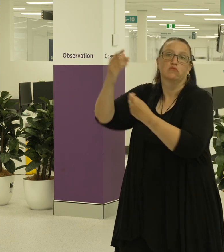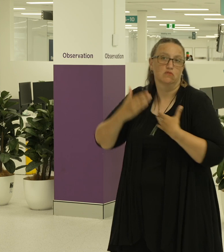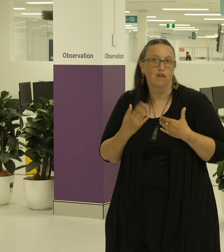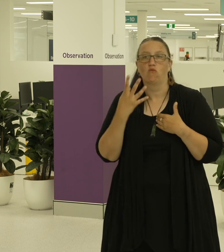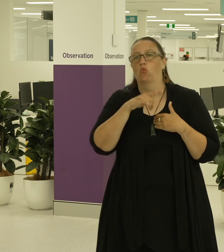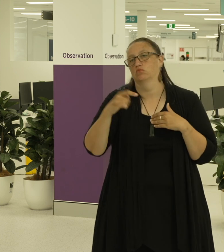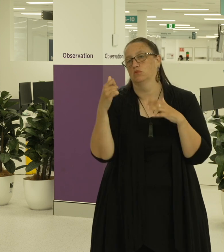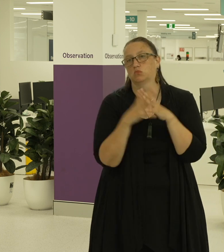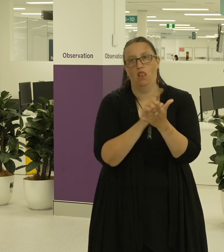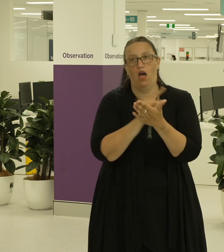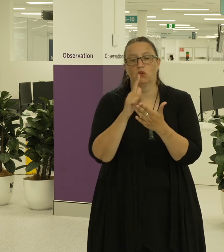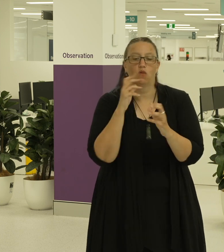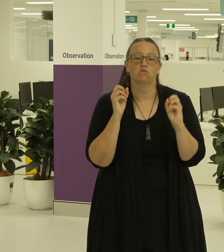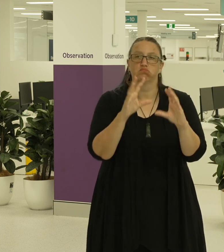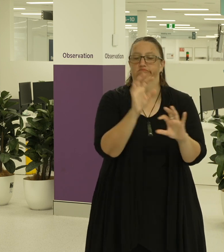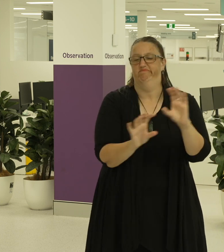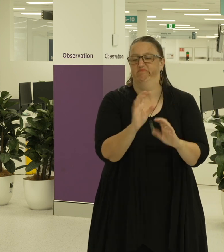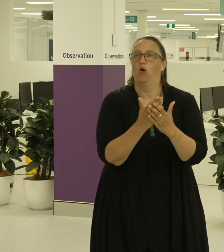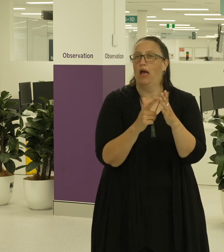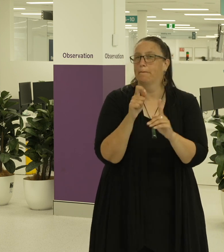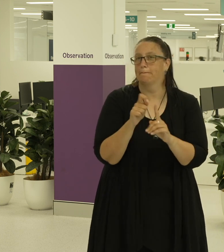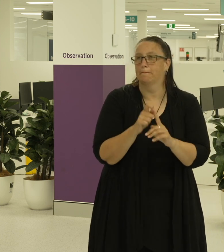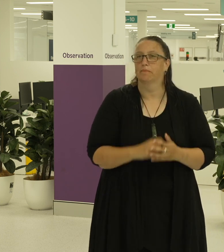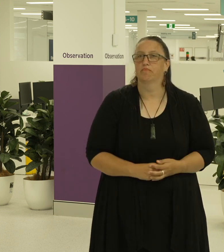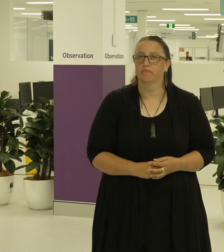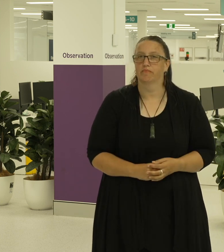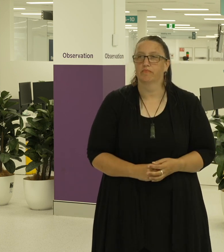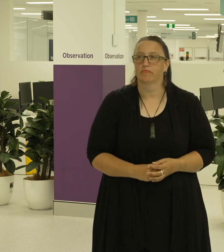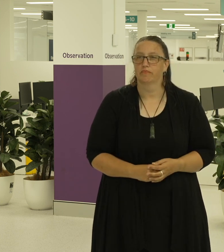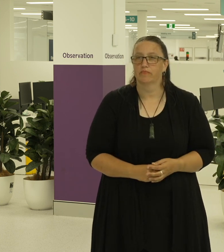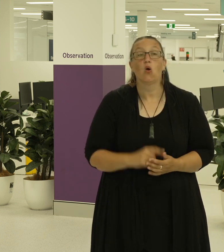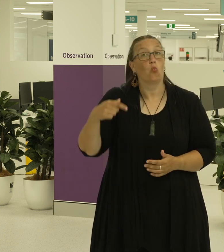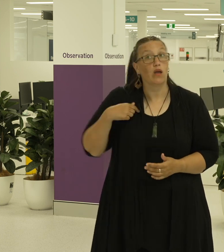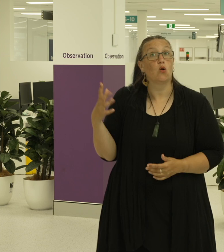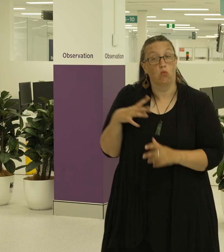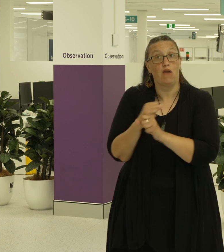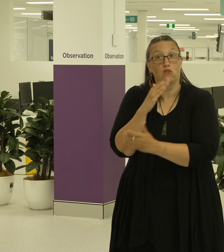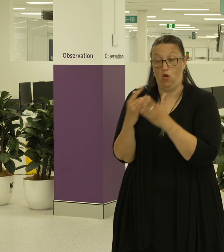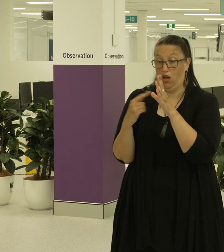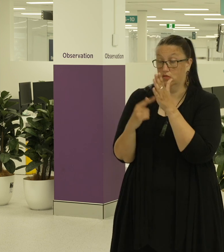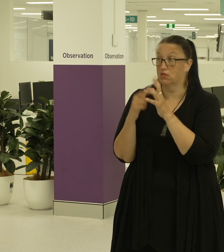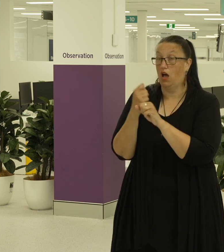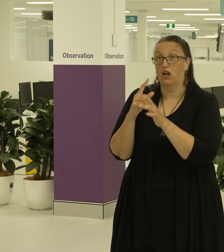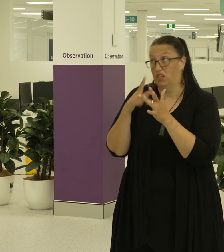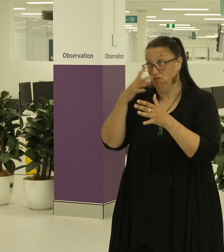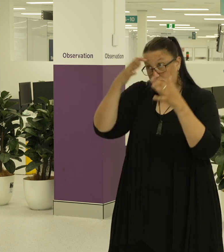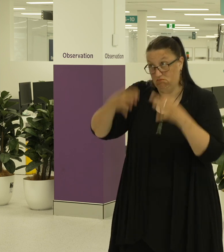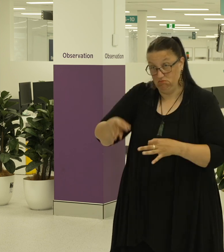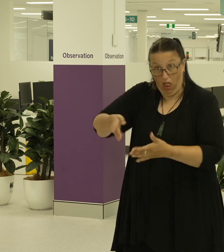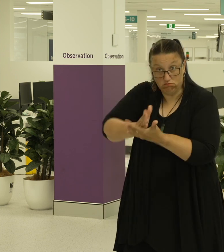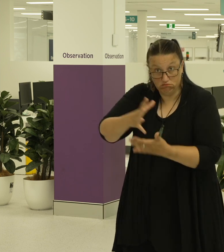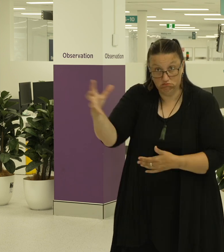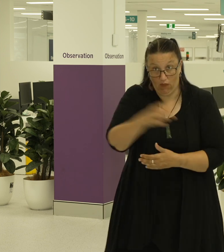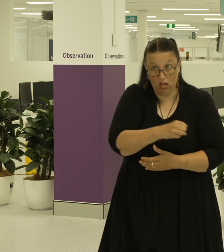is what our position is on the booster, i.e., it's essentially a 3-dose course, then it will take a number of